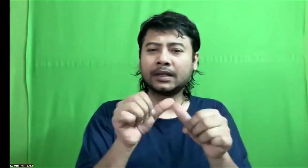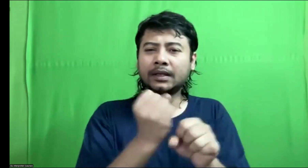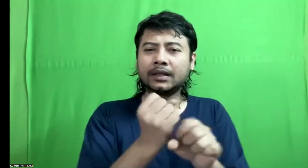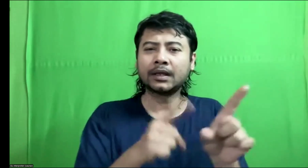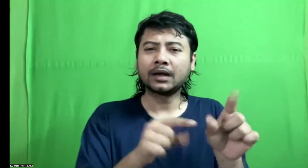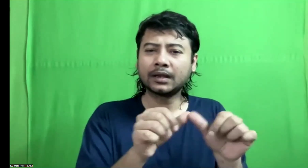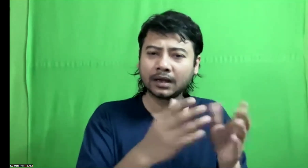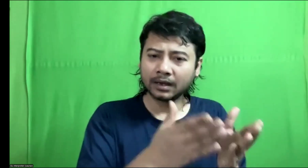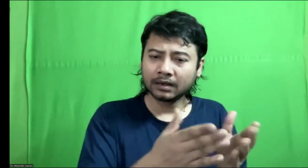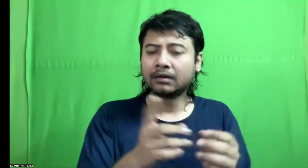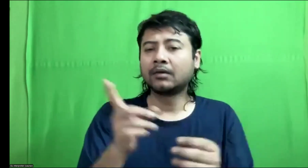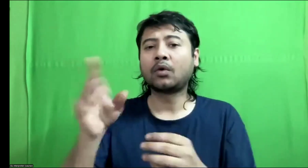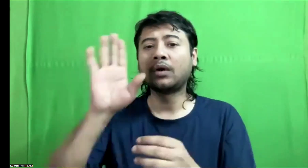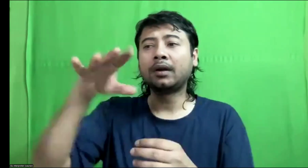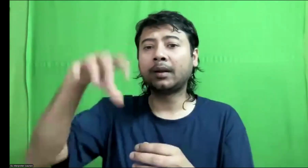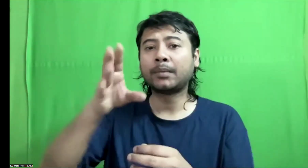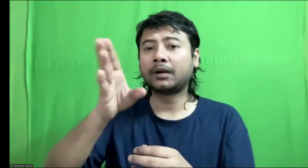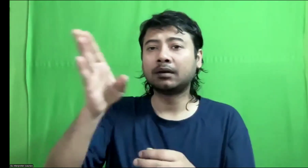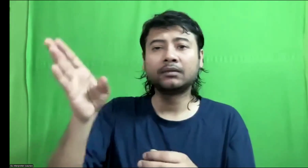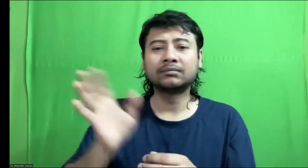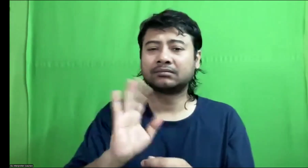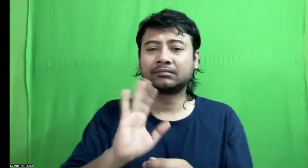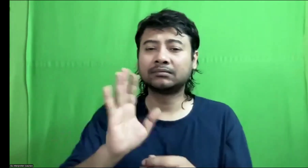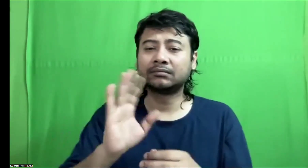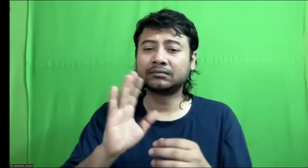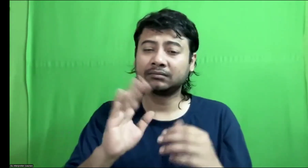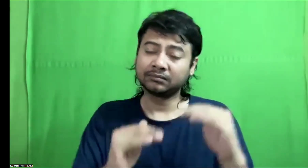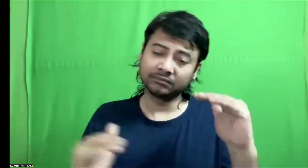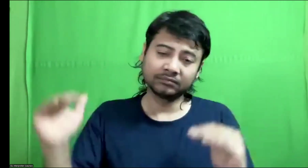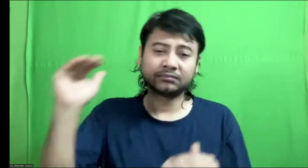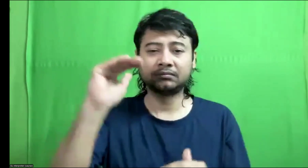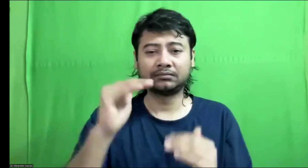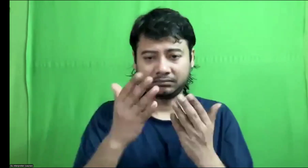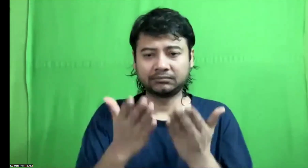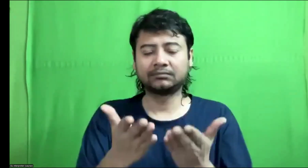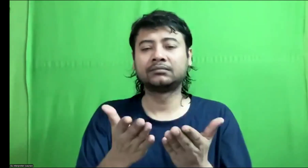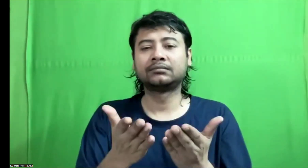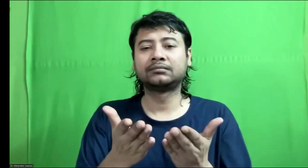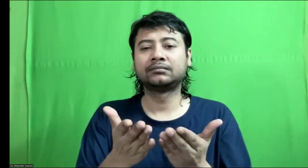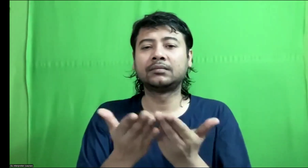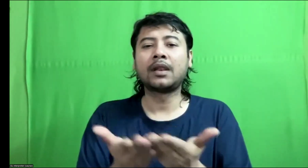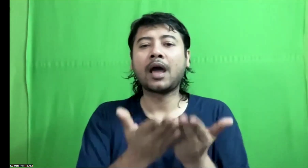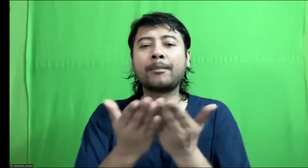lamb and it is bigger than big, big sacrifices.